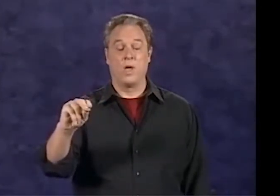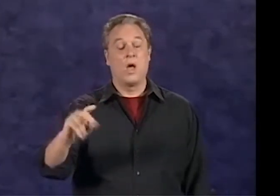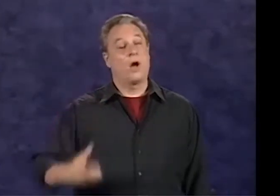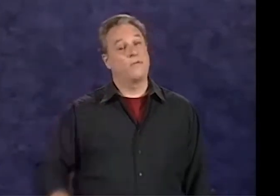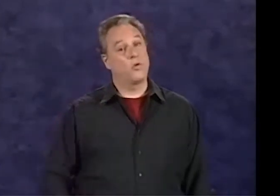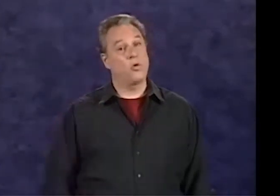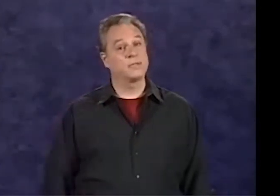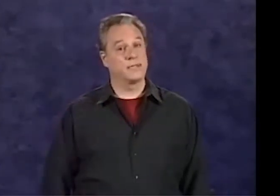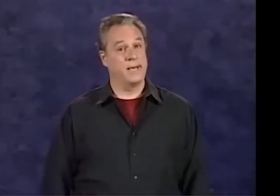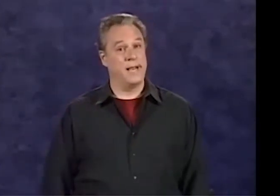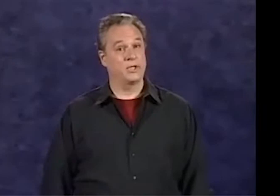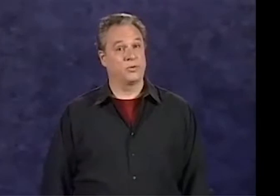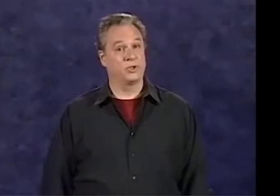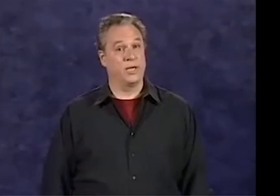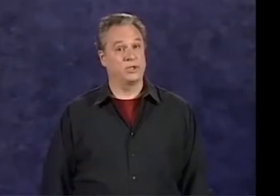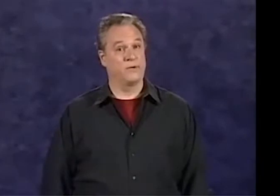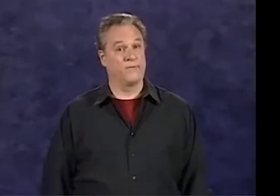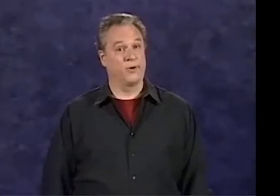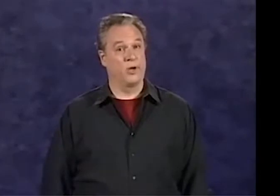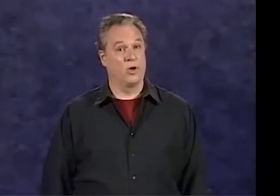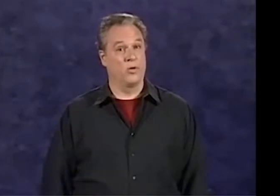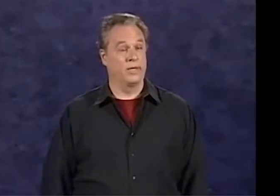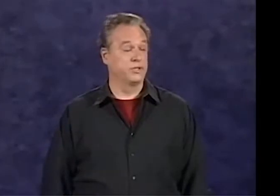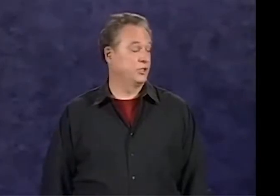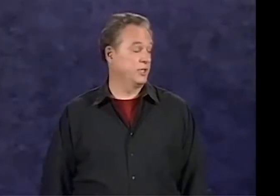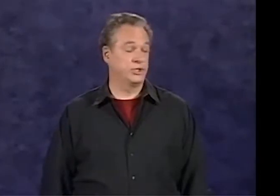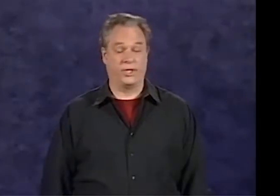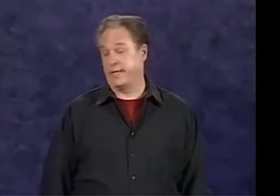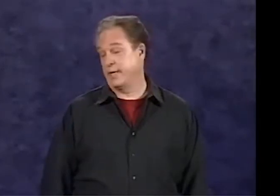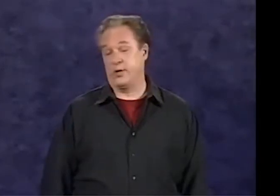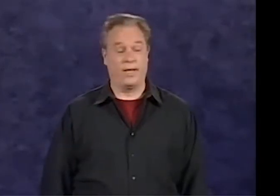the natural gesture for no is just shaking your head no.